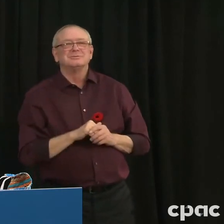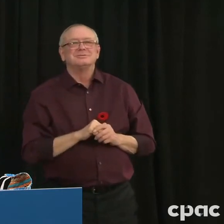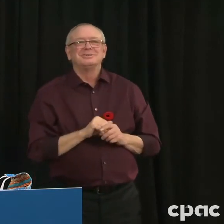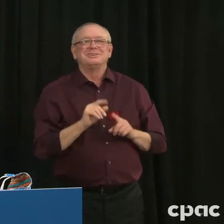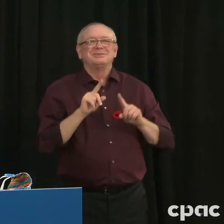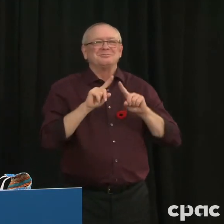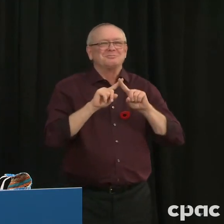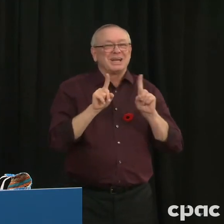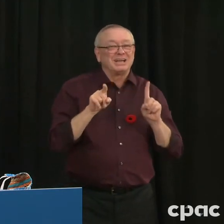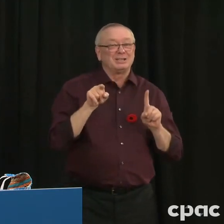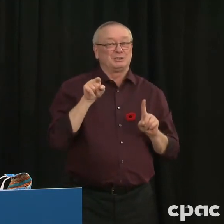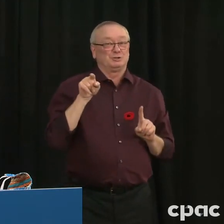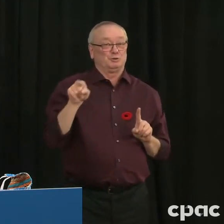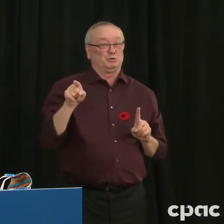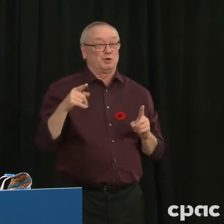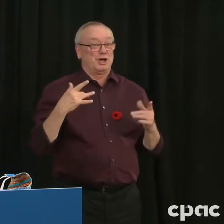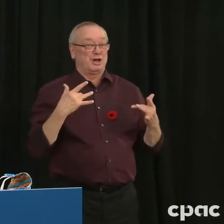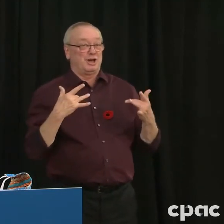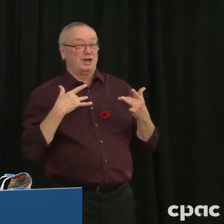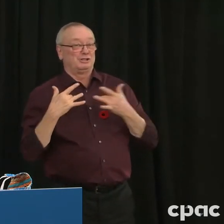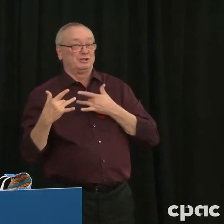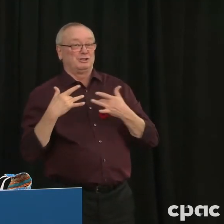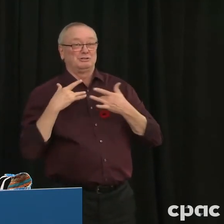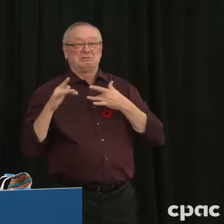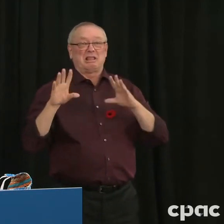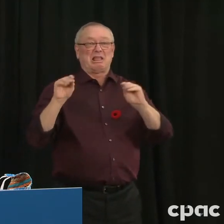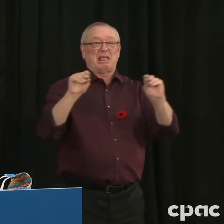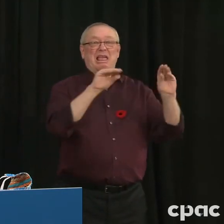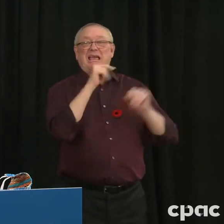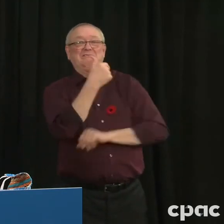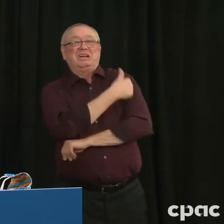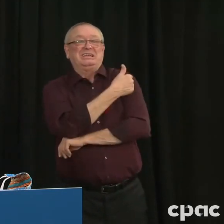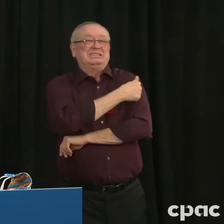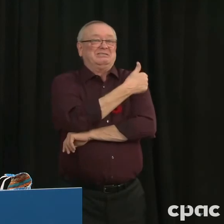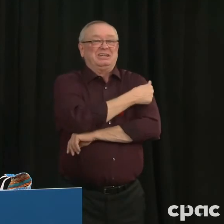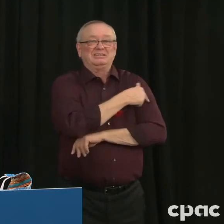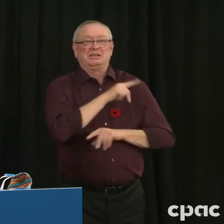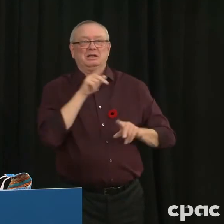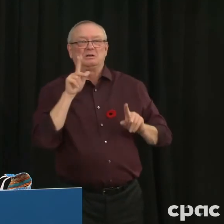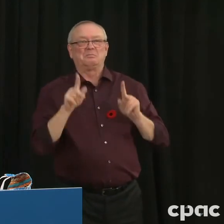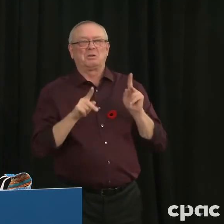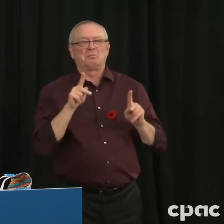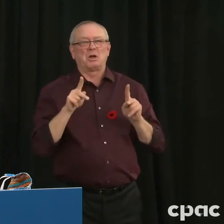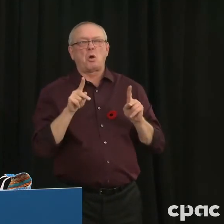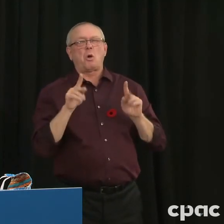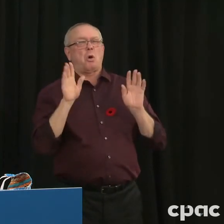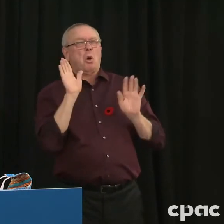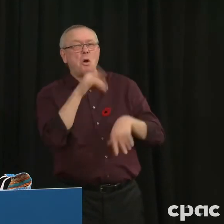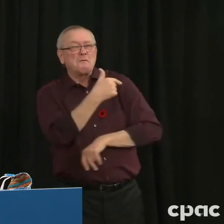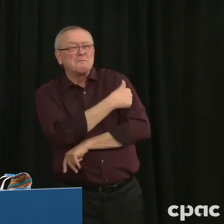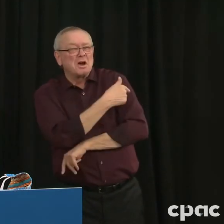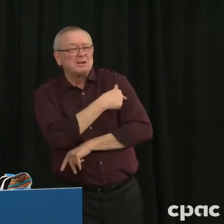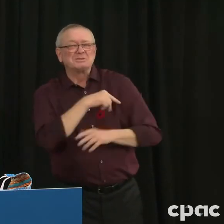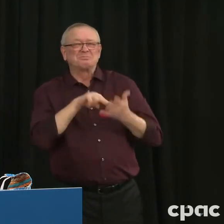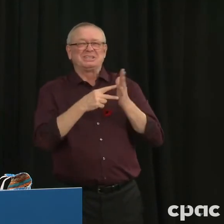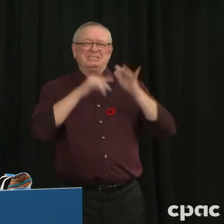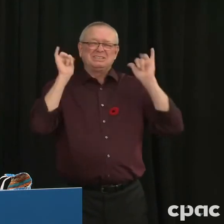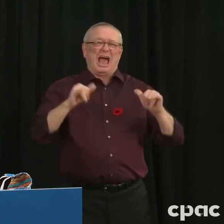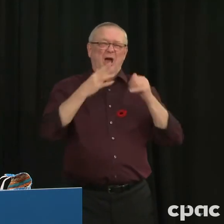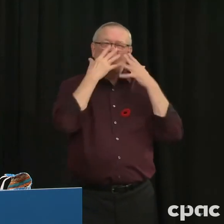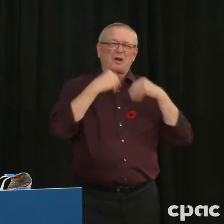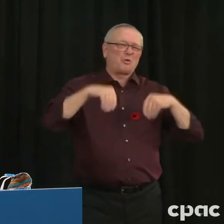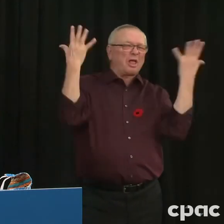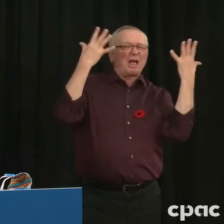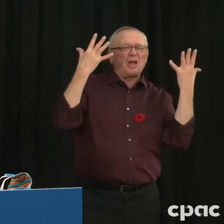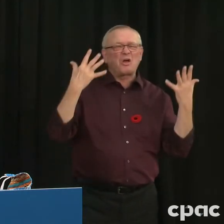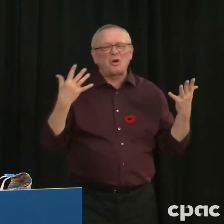actually make people a little more careless? How do you deal with that phenomenon, if indeed you think it is one? It's a